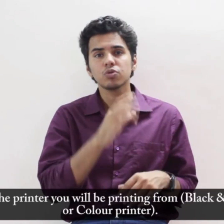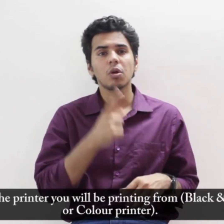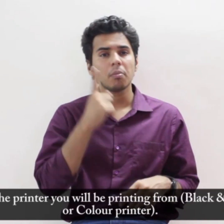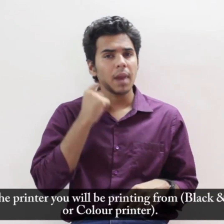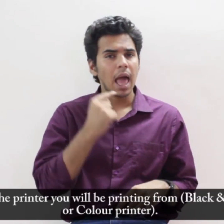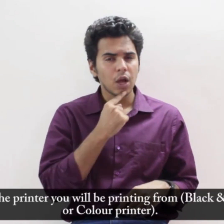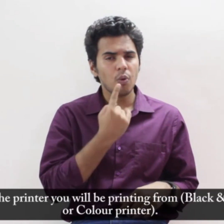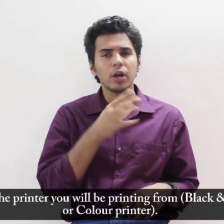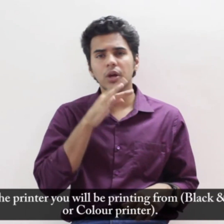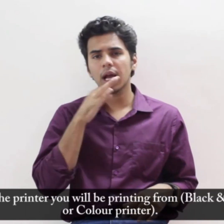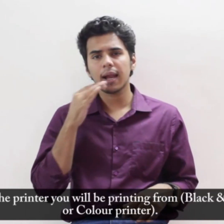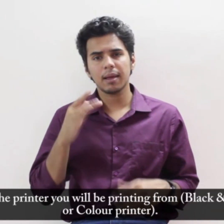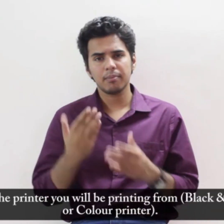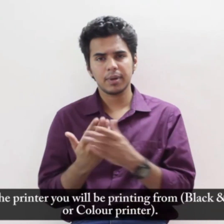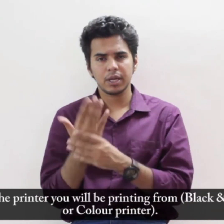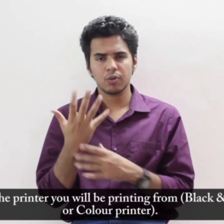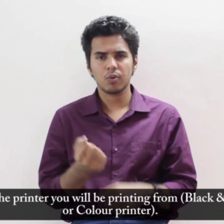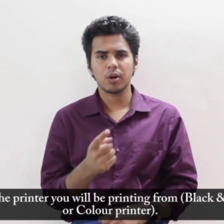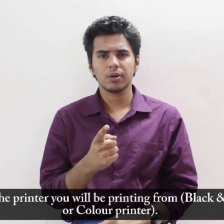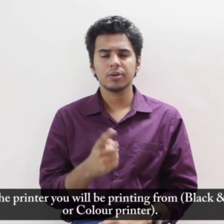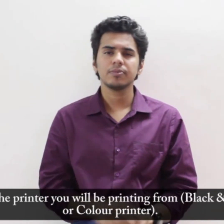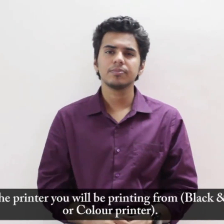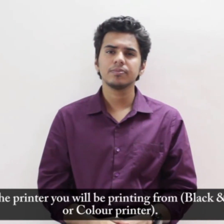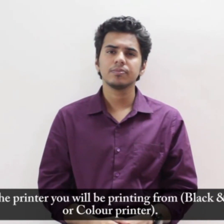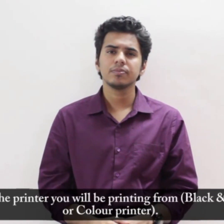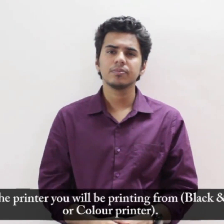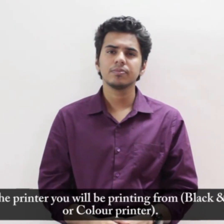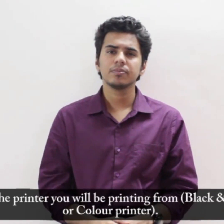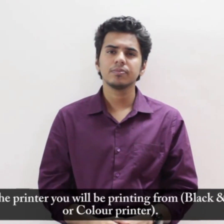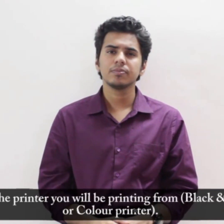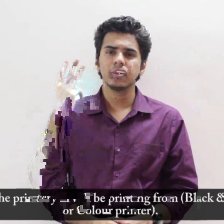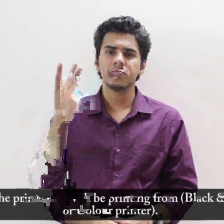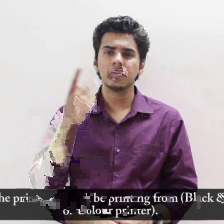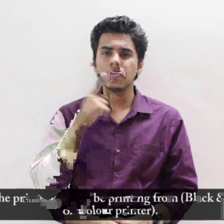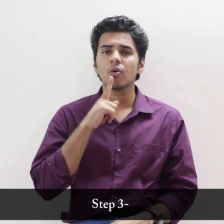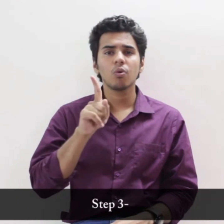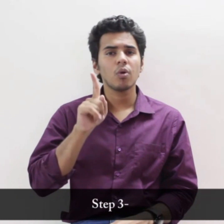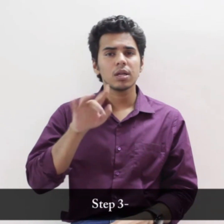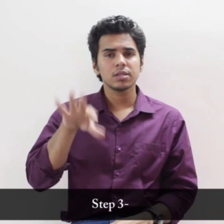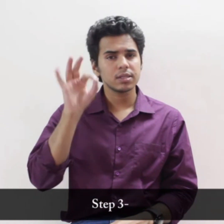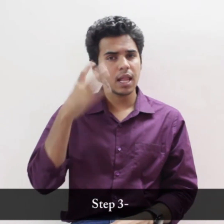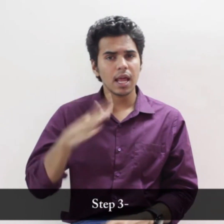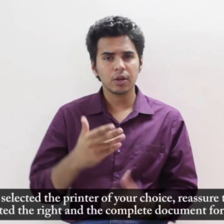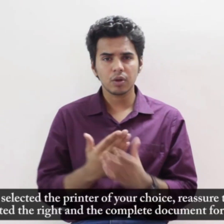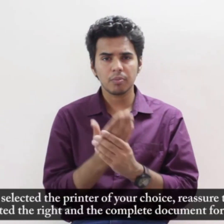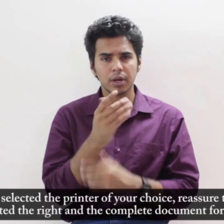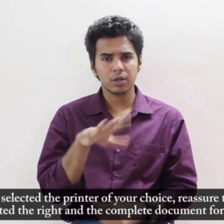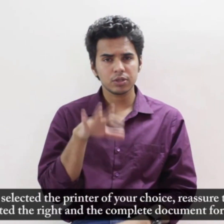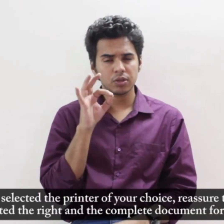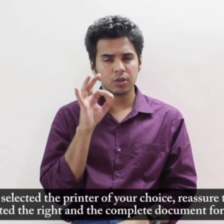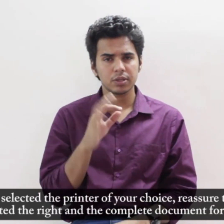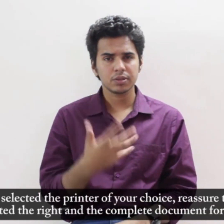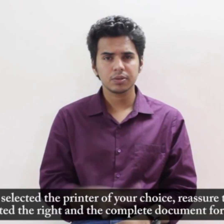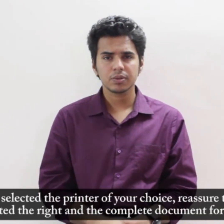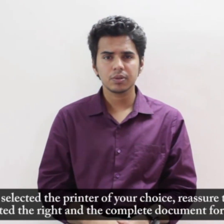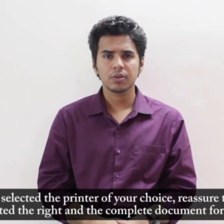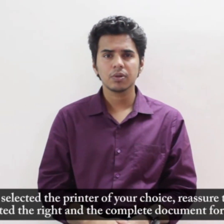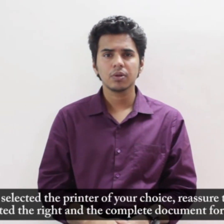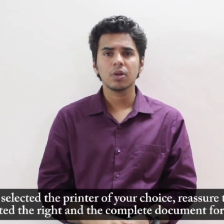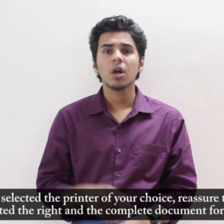be printing from, black and white or color print. Step 3. Once you have selected the printer of your